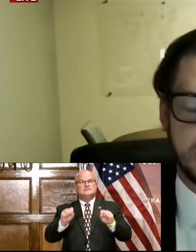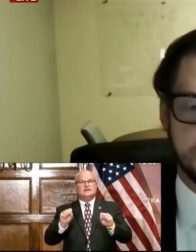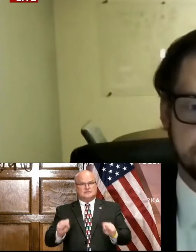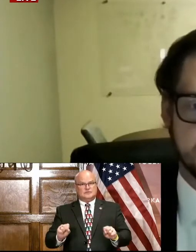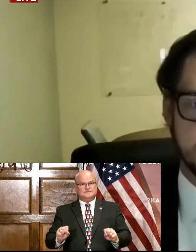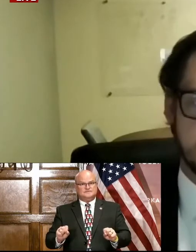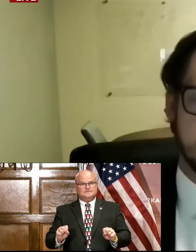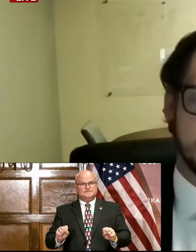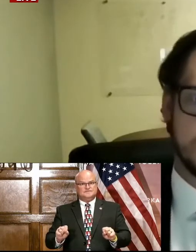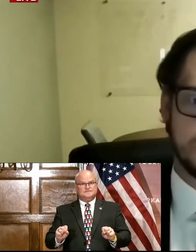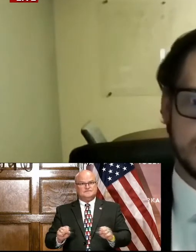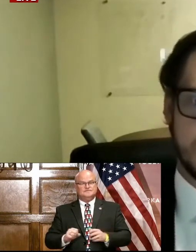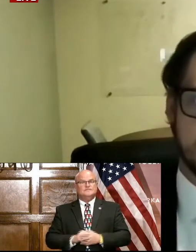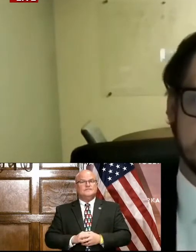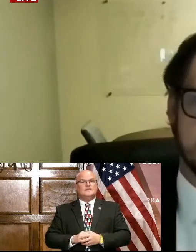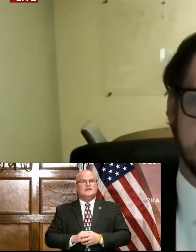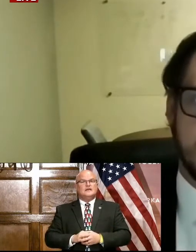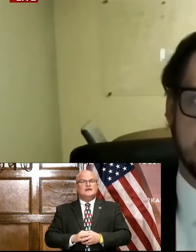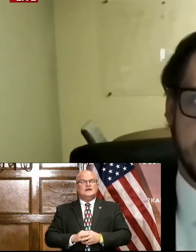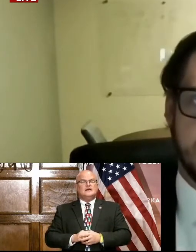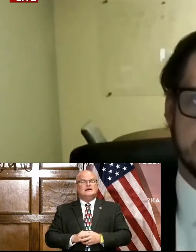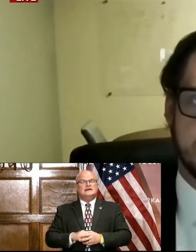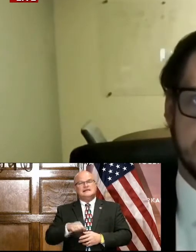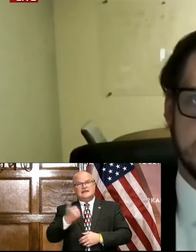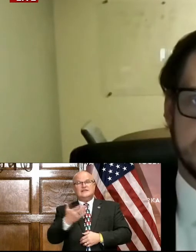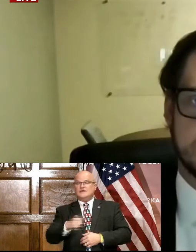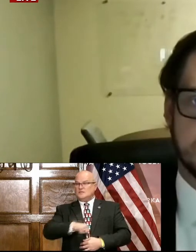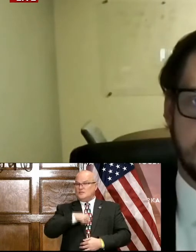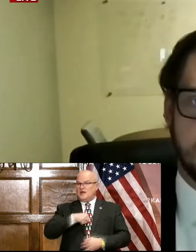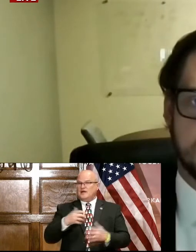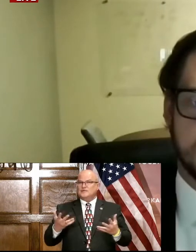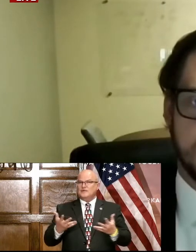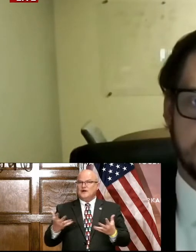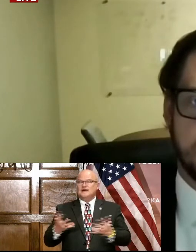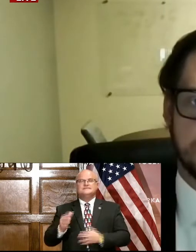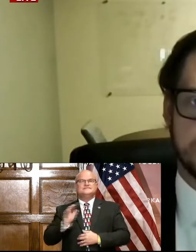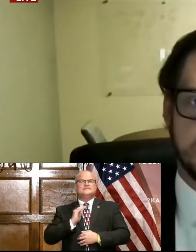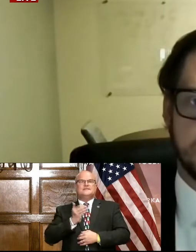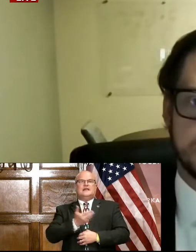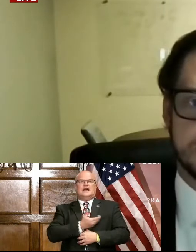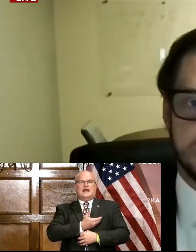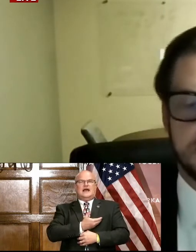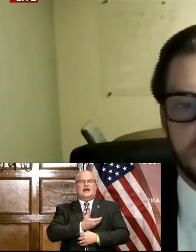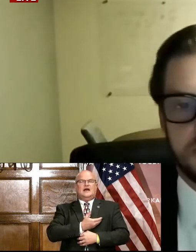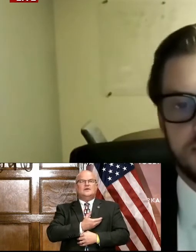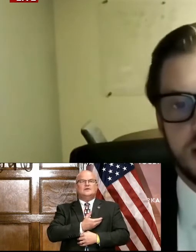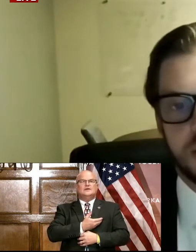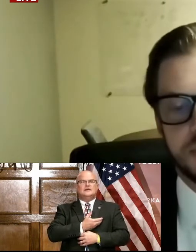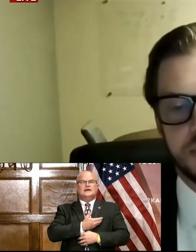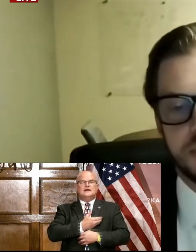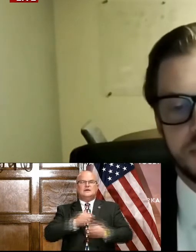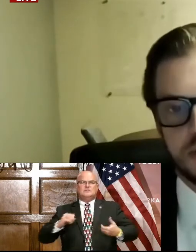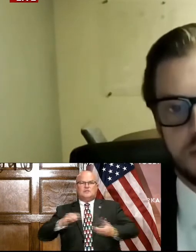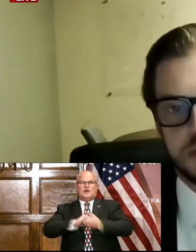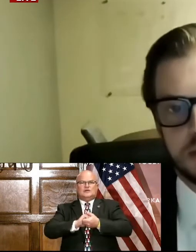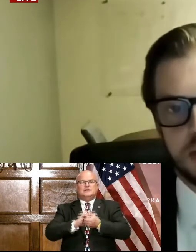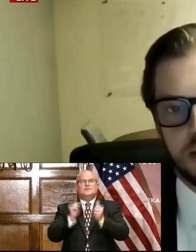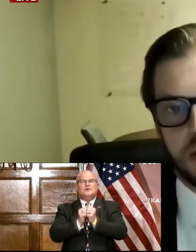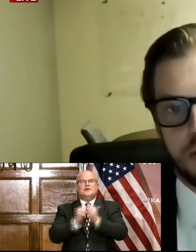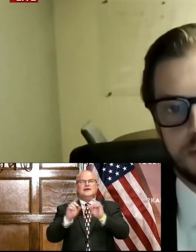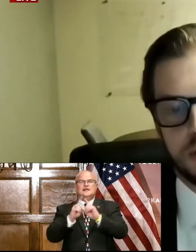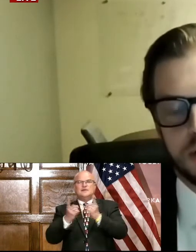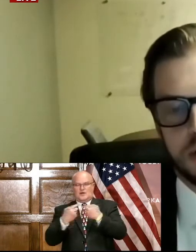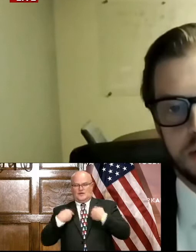possibly can. The other thing that we're certainly proud about is our partnership with the State Department of Health and the Governor's Office to be